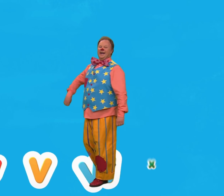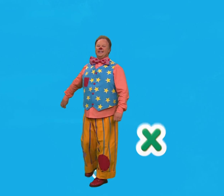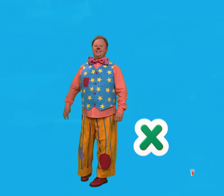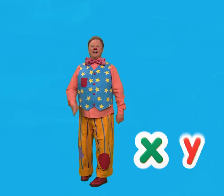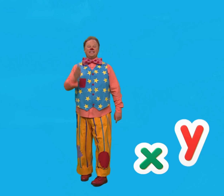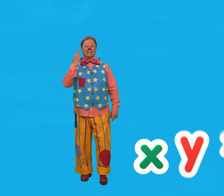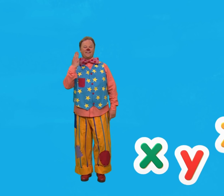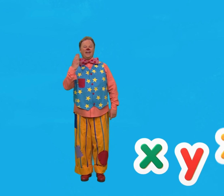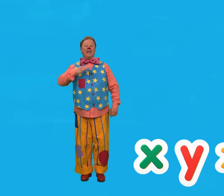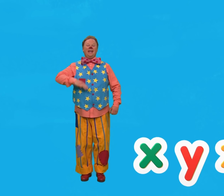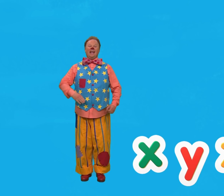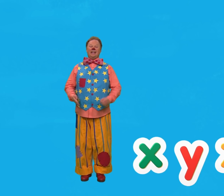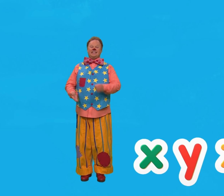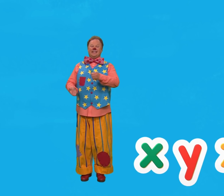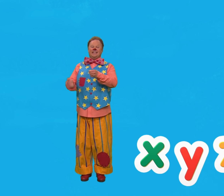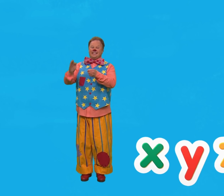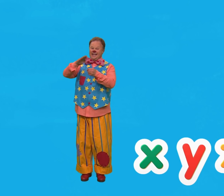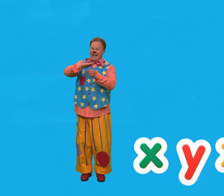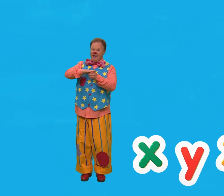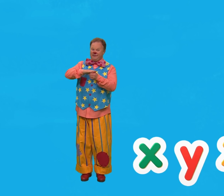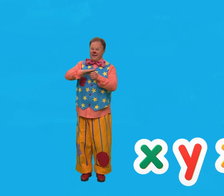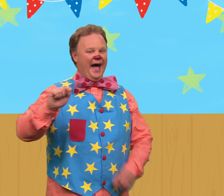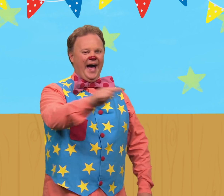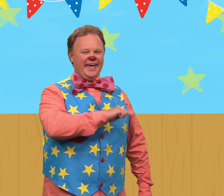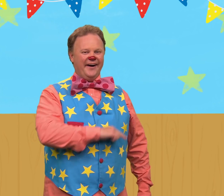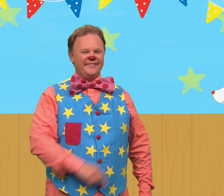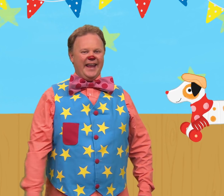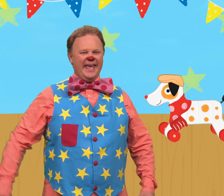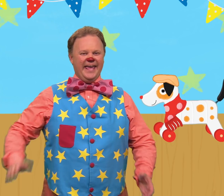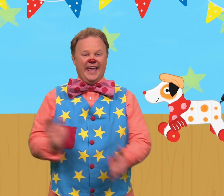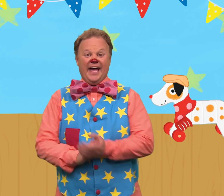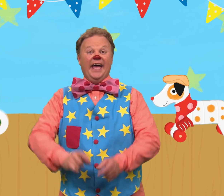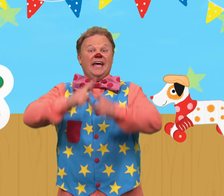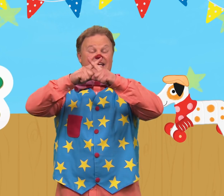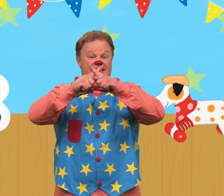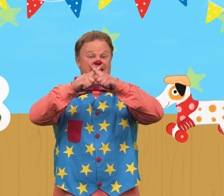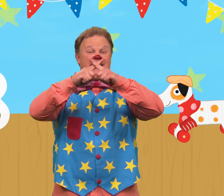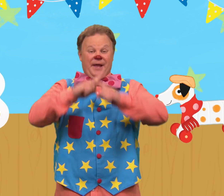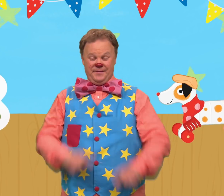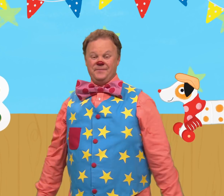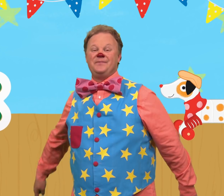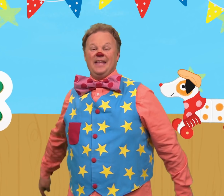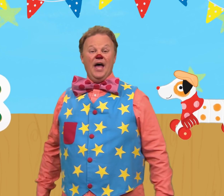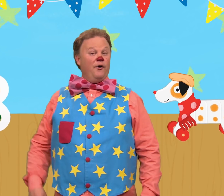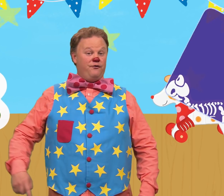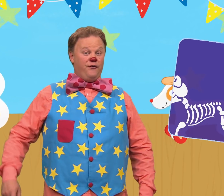But just three letters left. Are you ready? X for